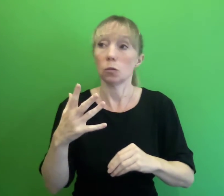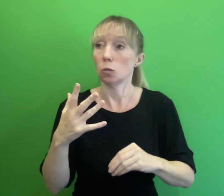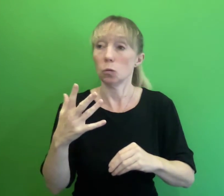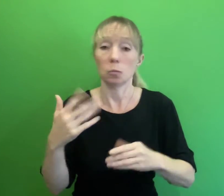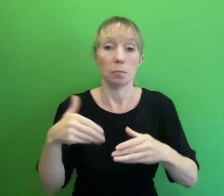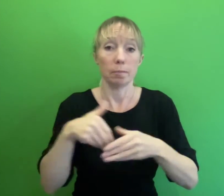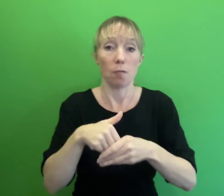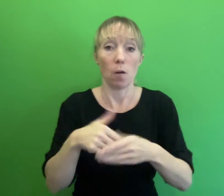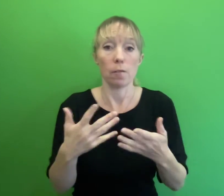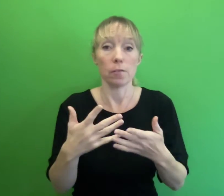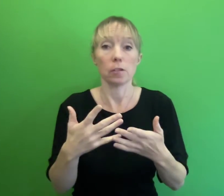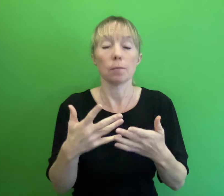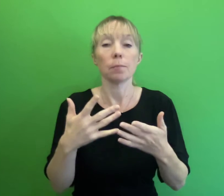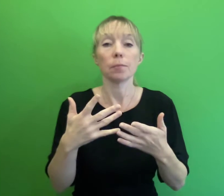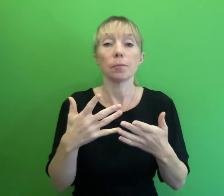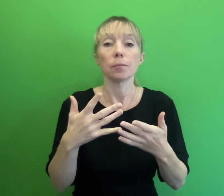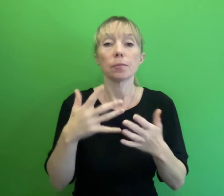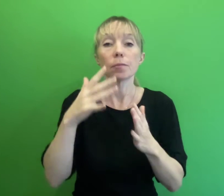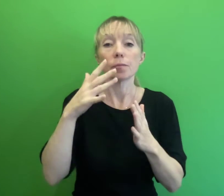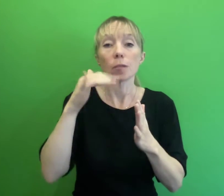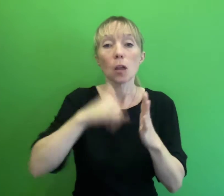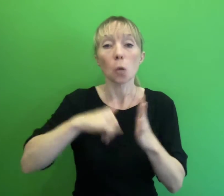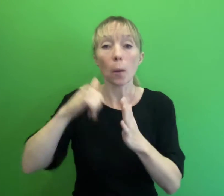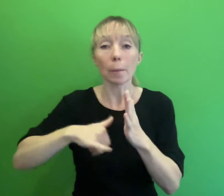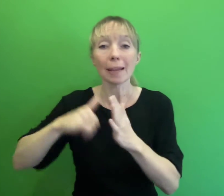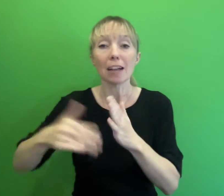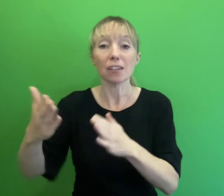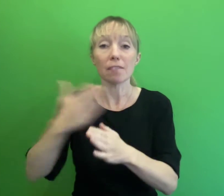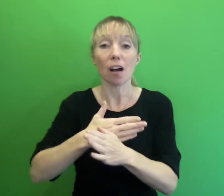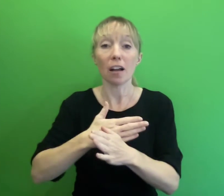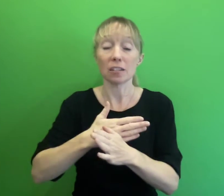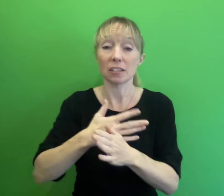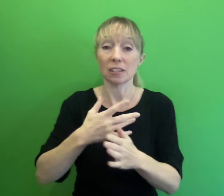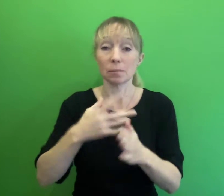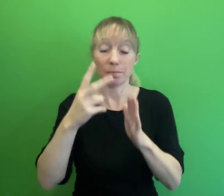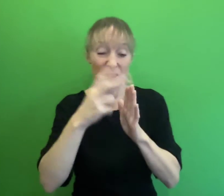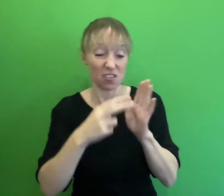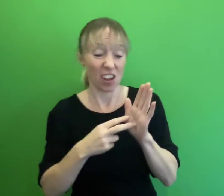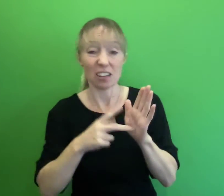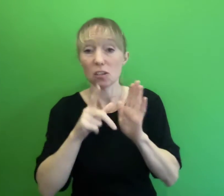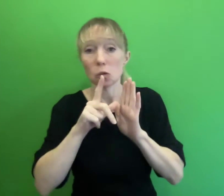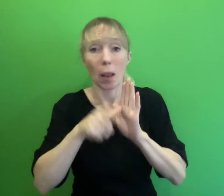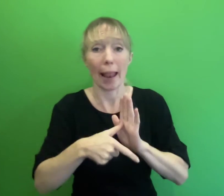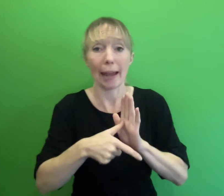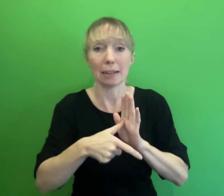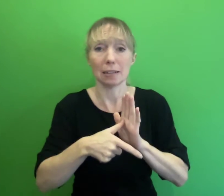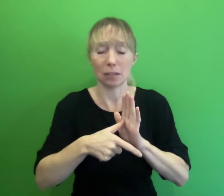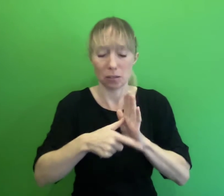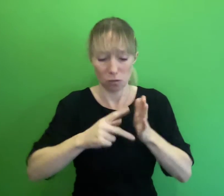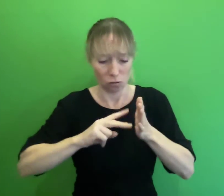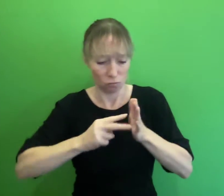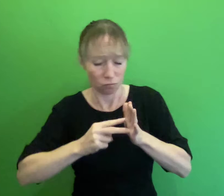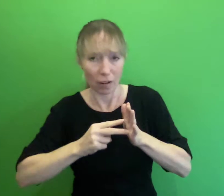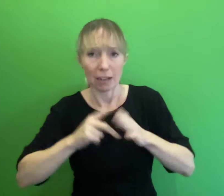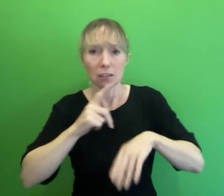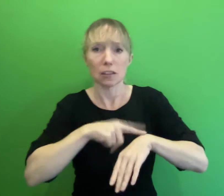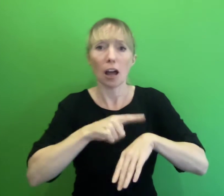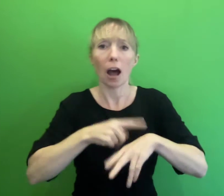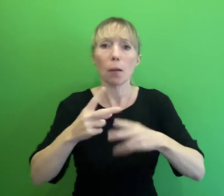Documentation in advance. The agenda came out too late for a rearrange of time with my carers. Although I